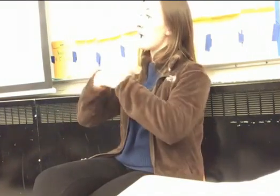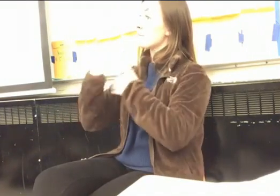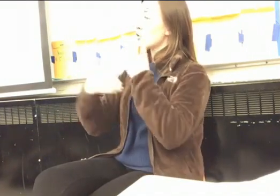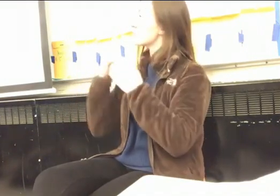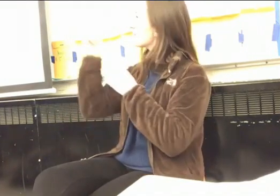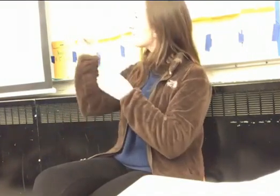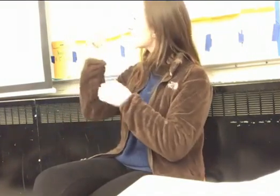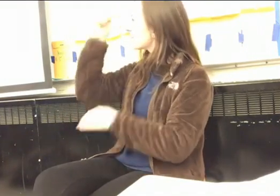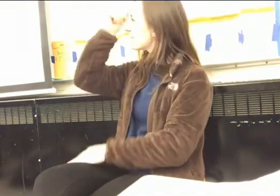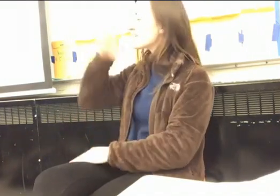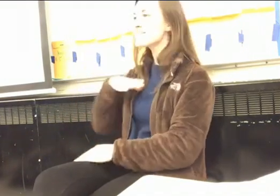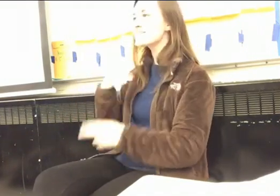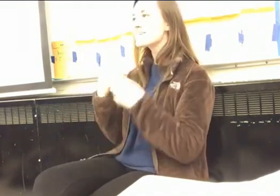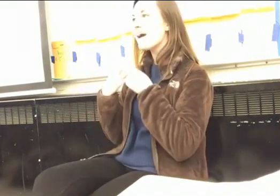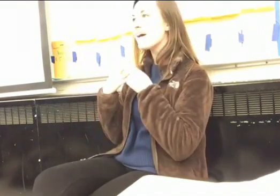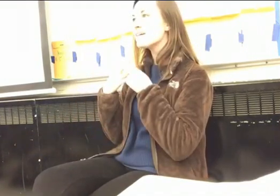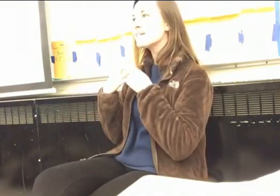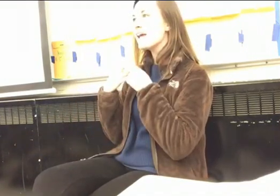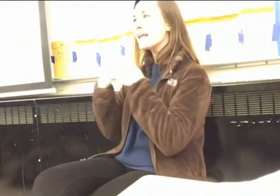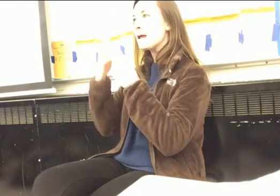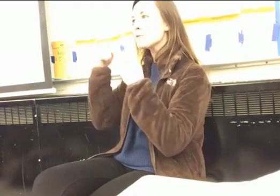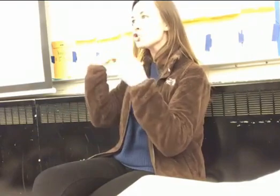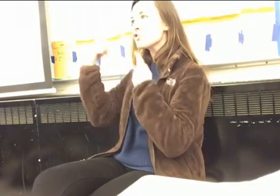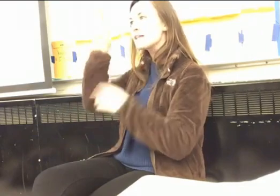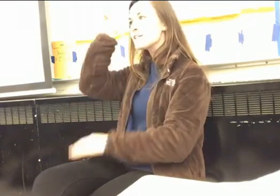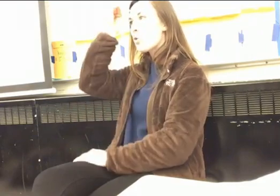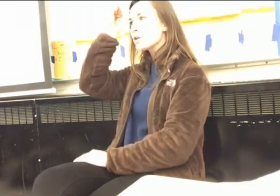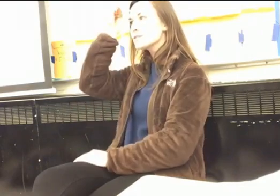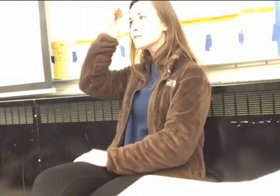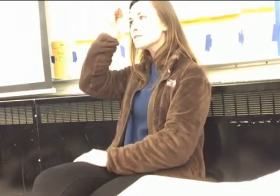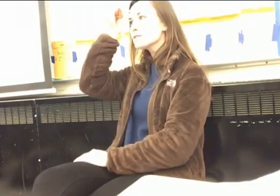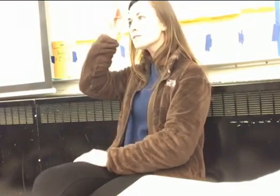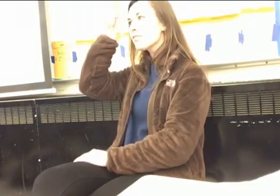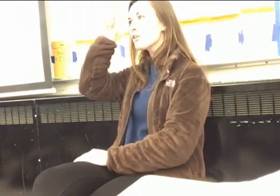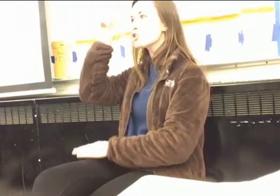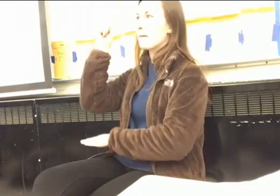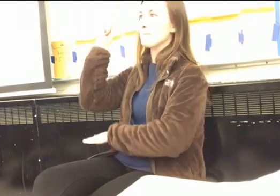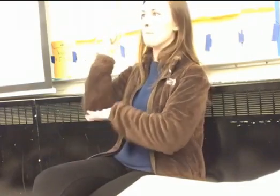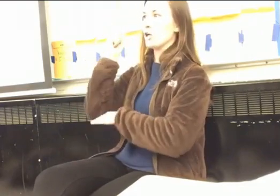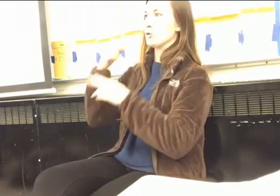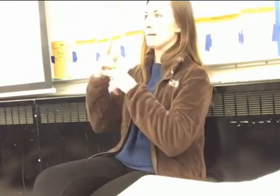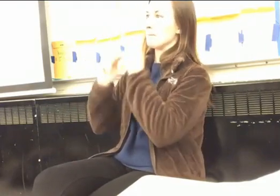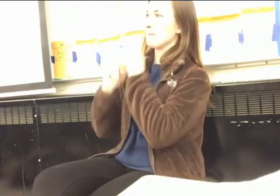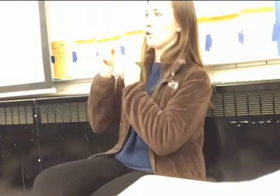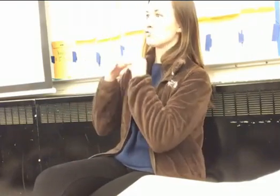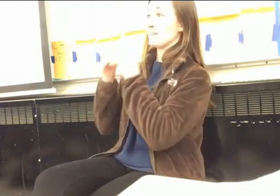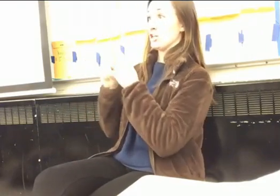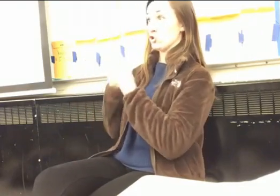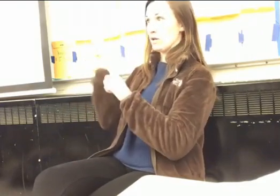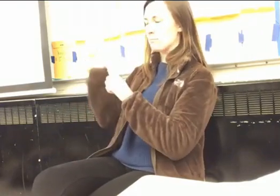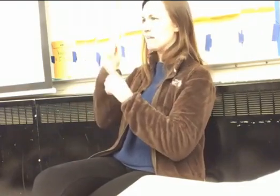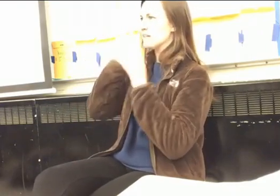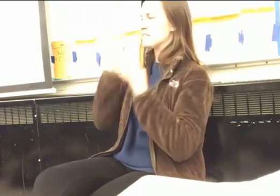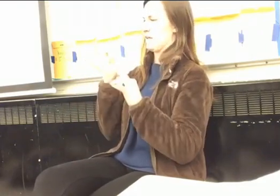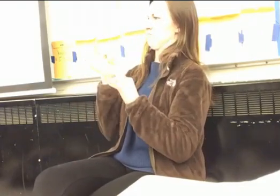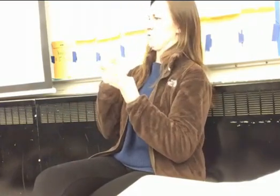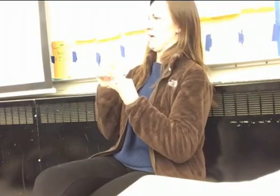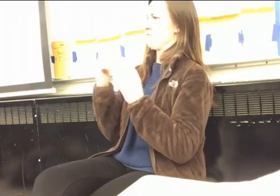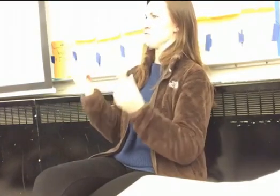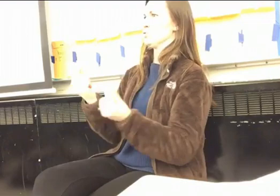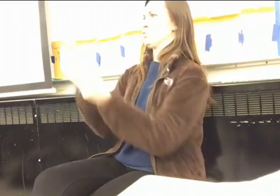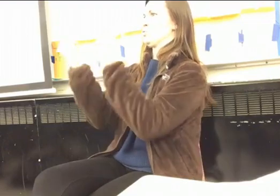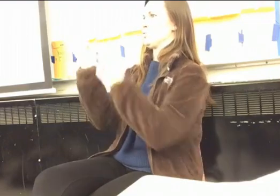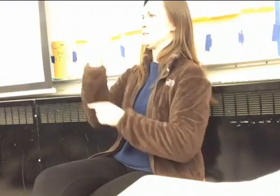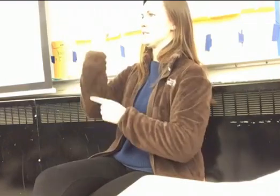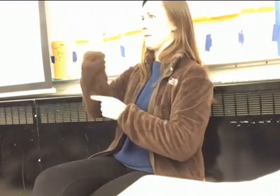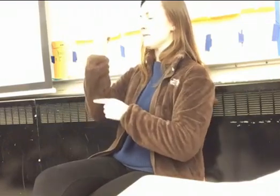Horse, you might have heard it before, he has a monument being built about him. Crazy Horse decides something must be done. Captain Federman is going to be leading this army